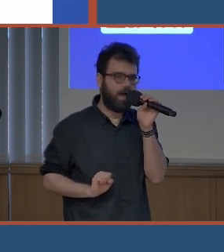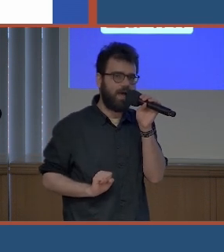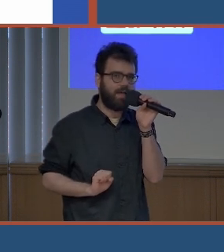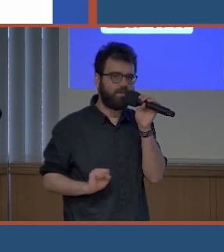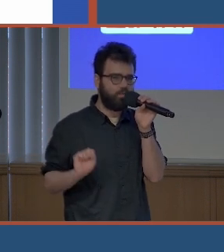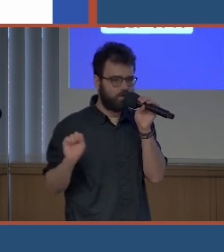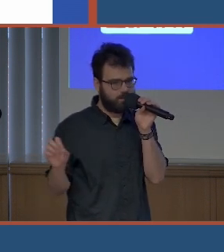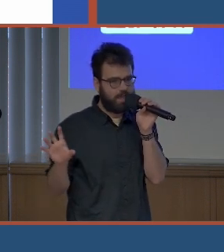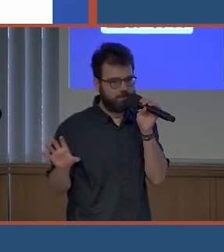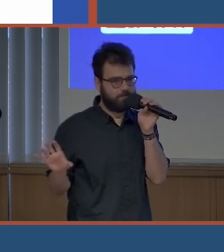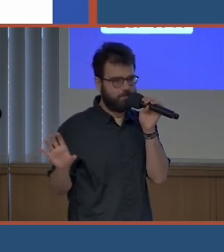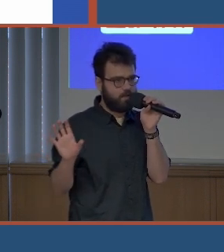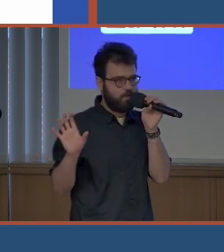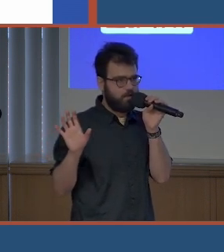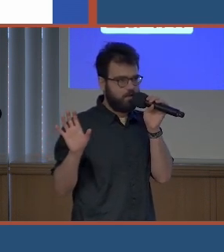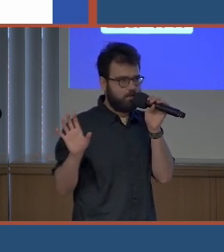video, it wouldn't